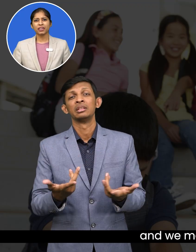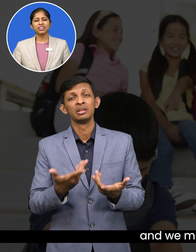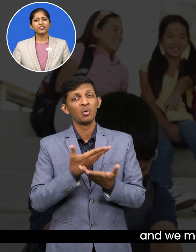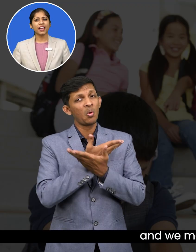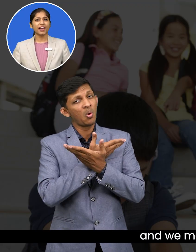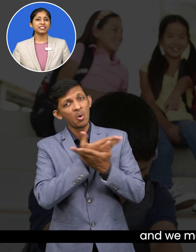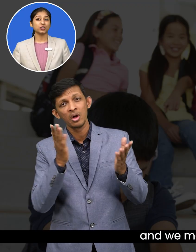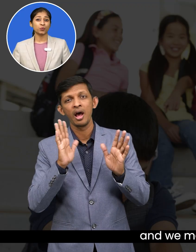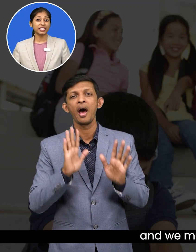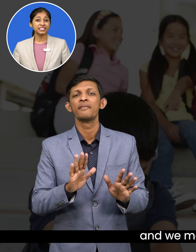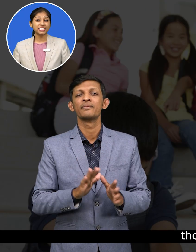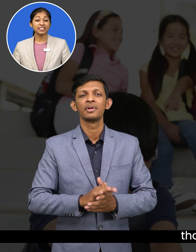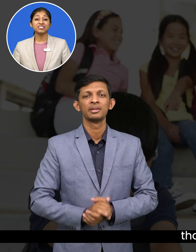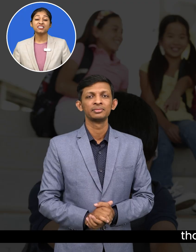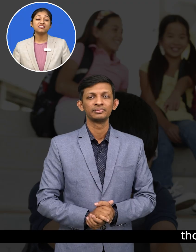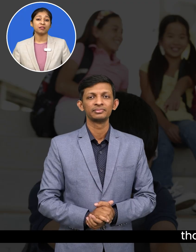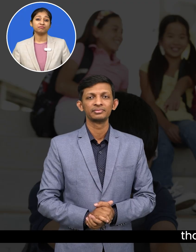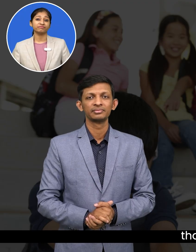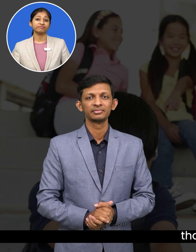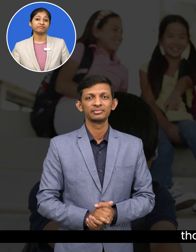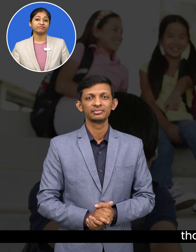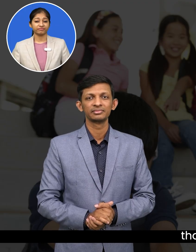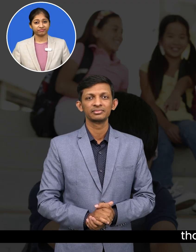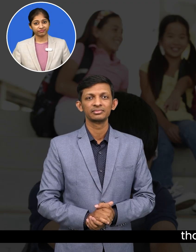and we may even act in ways that hurt them.